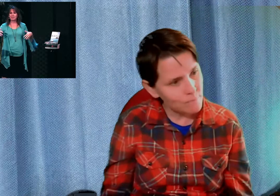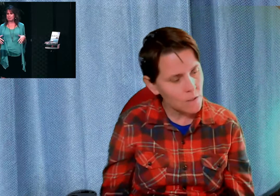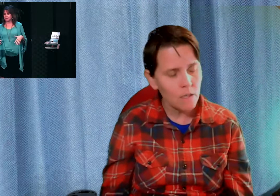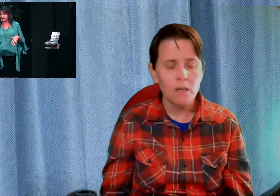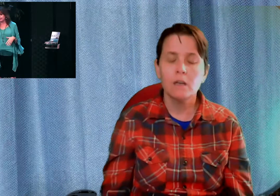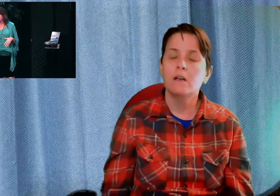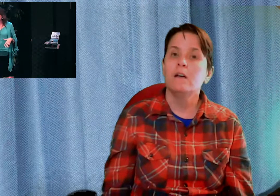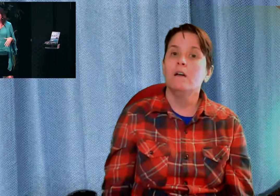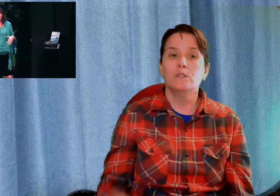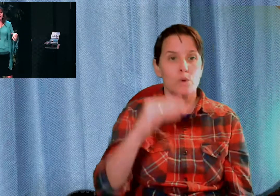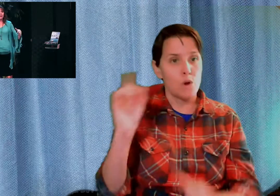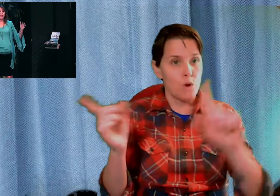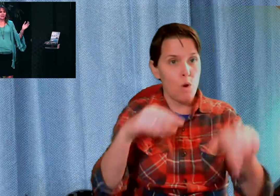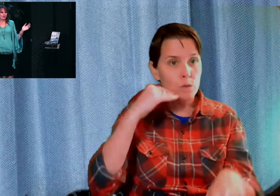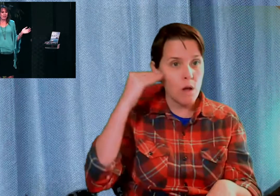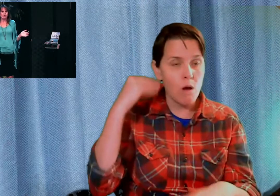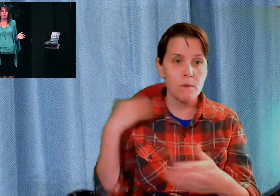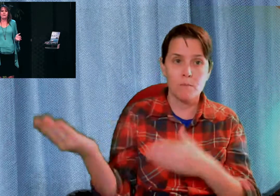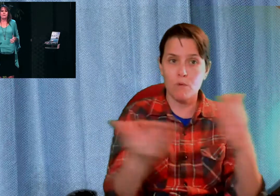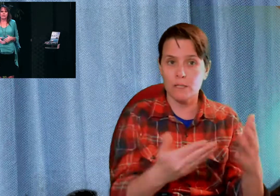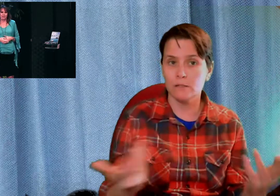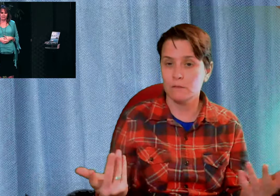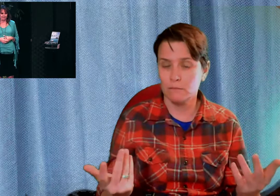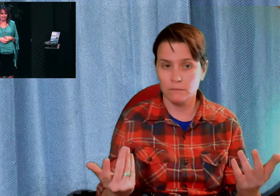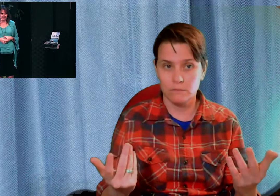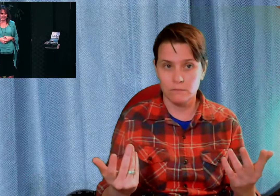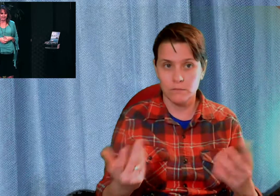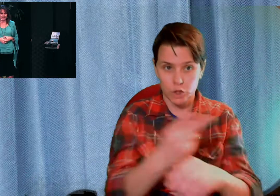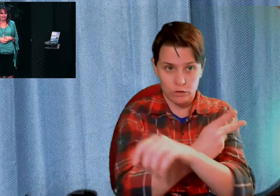the sheep in. And now the house, can you only imagine?